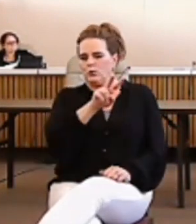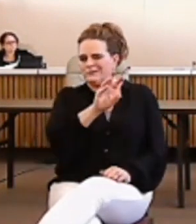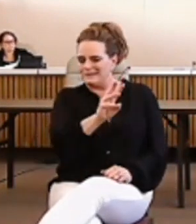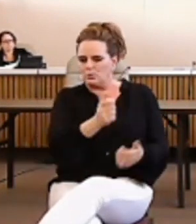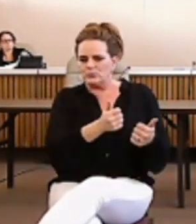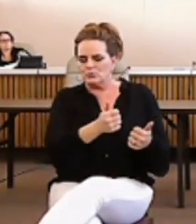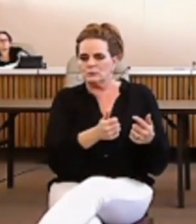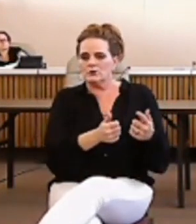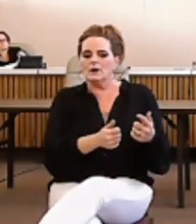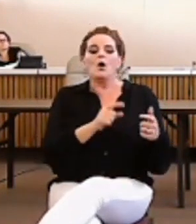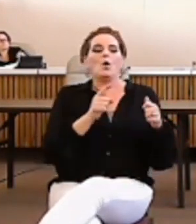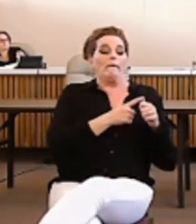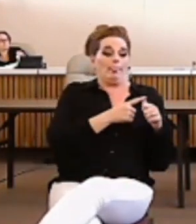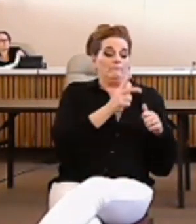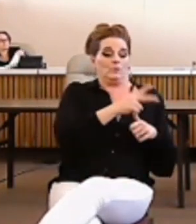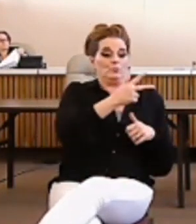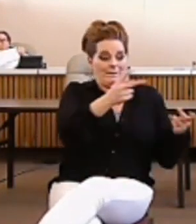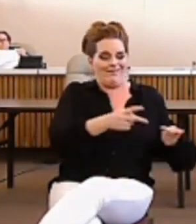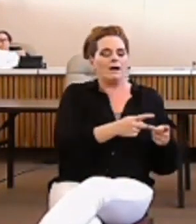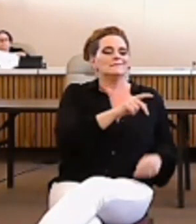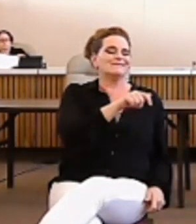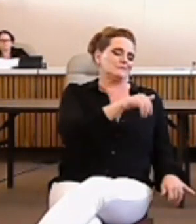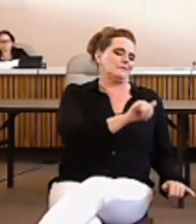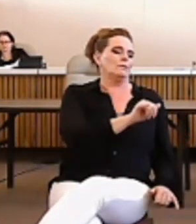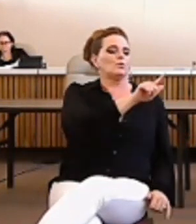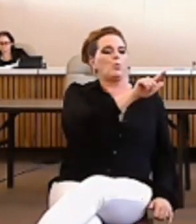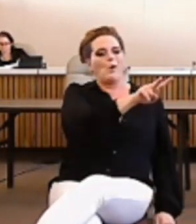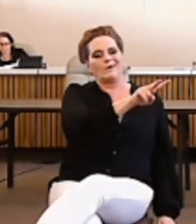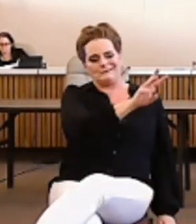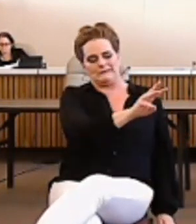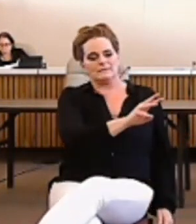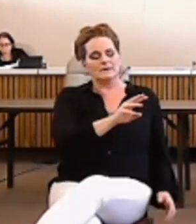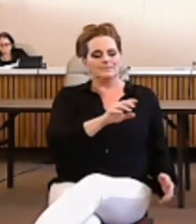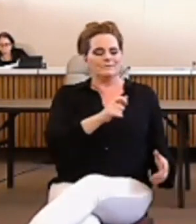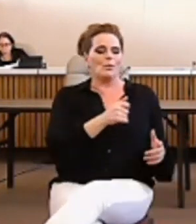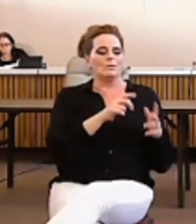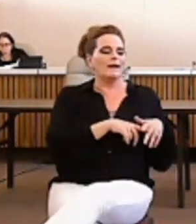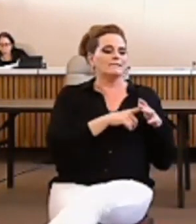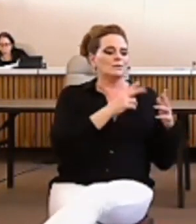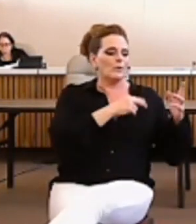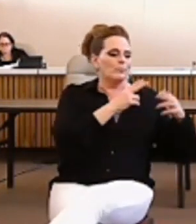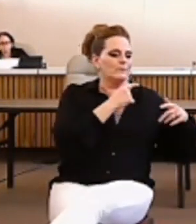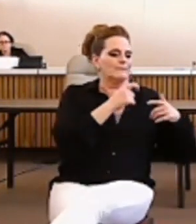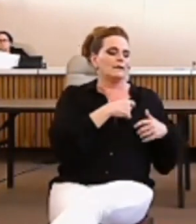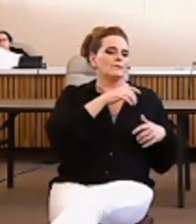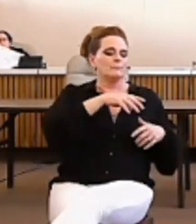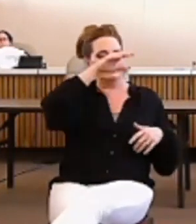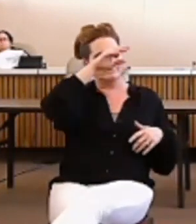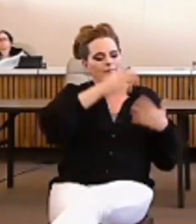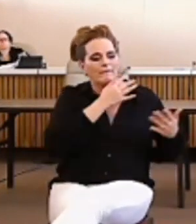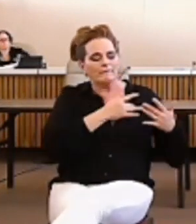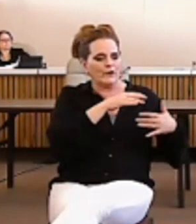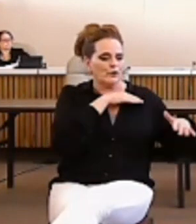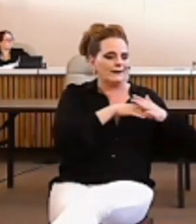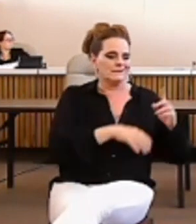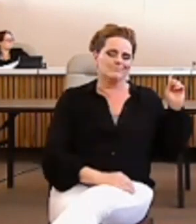In the first parking lot, yeah, it's 26. Okay. So it's essentially 26, starting where the building is, to be a fire access lane around the whole building. Yeah, I should have done